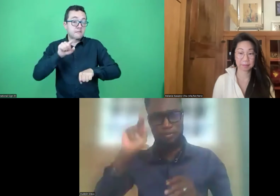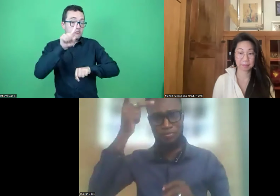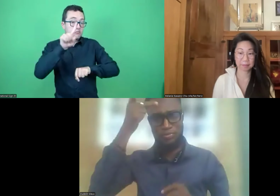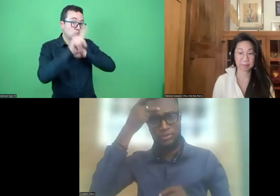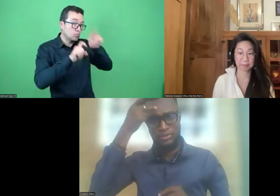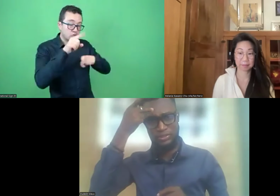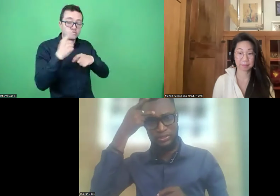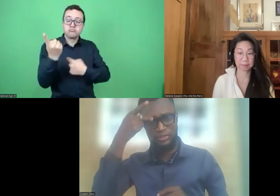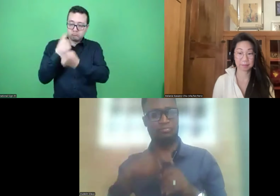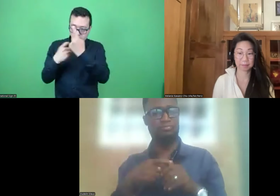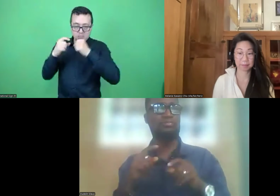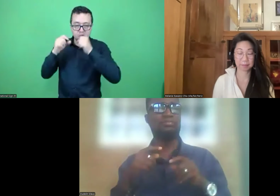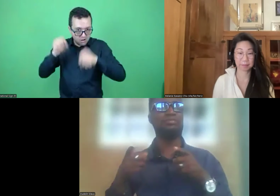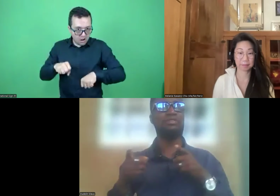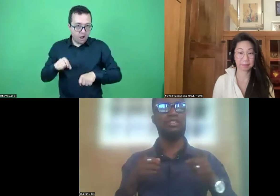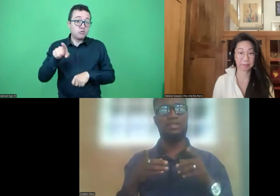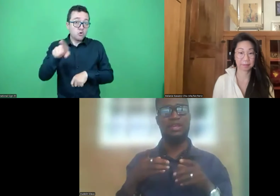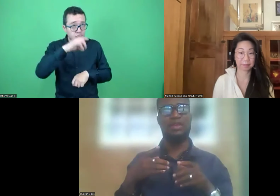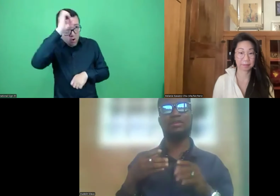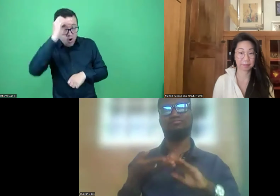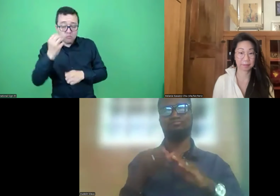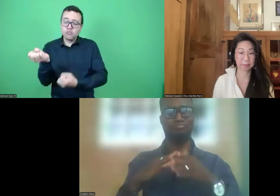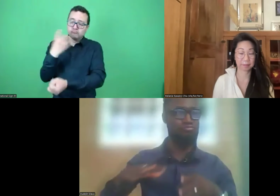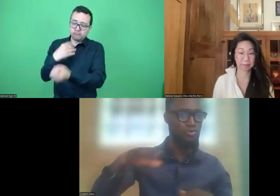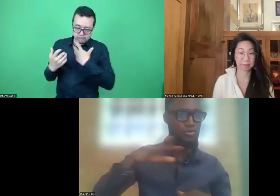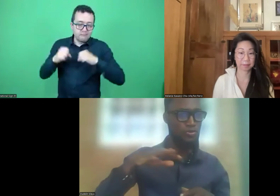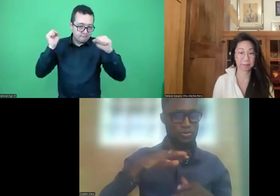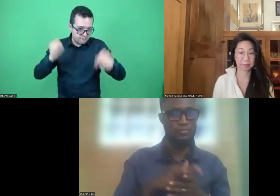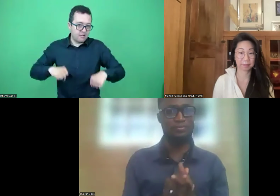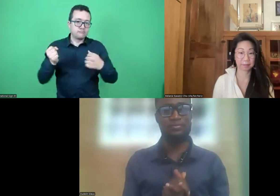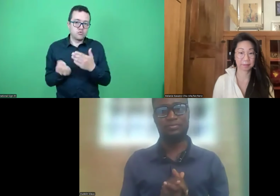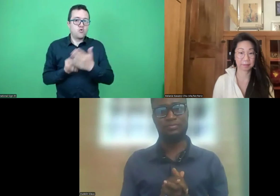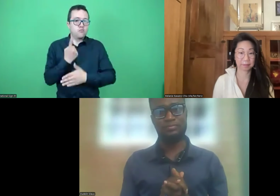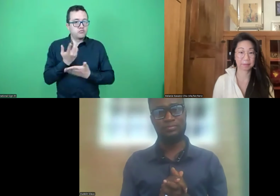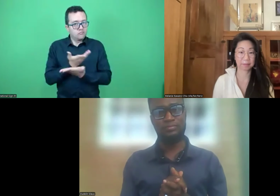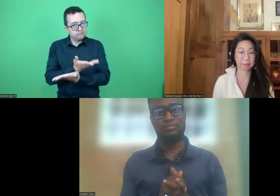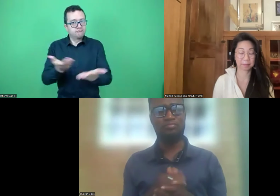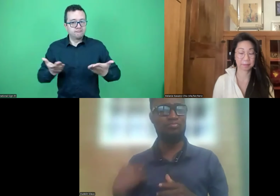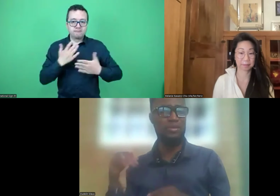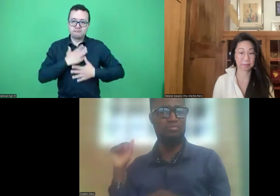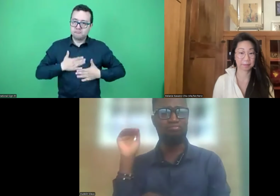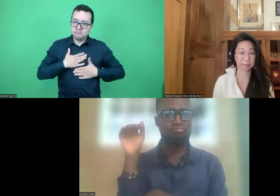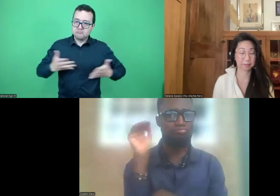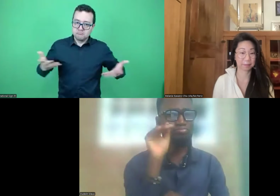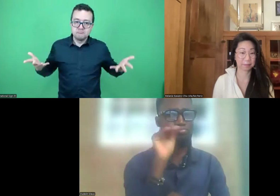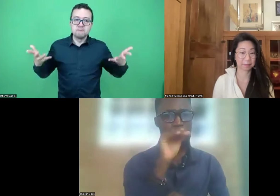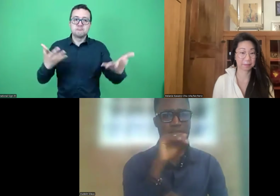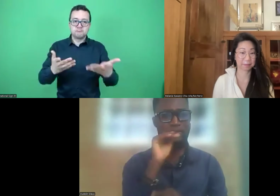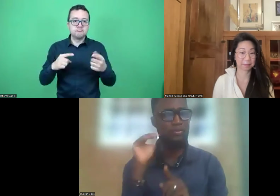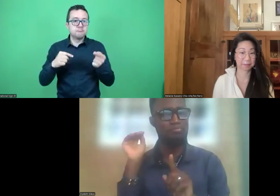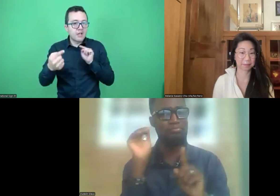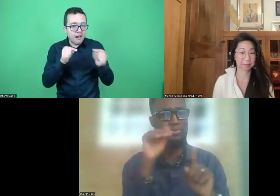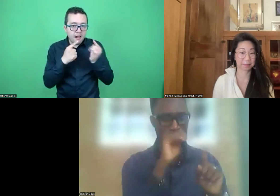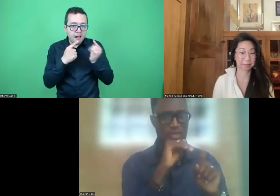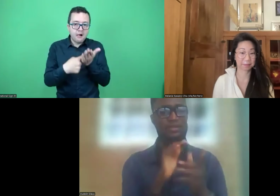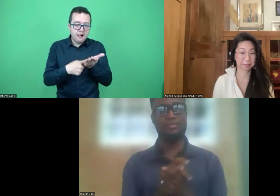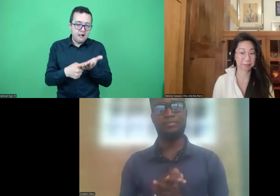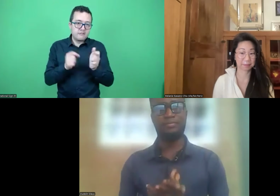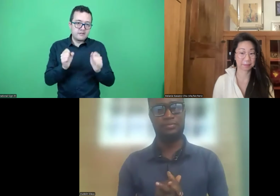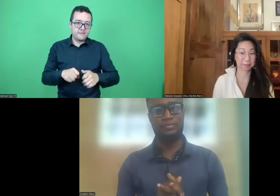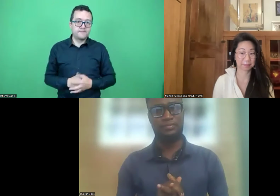to the group, this is the opportunity, and we'll be very happy to facilitate the discussions. So we are about